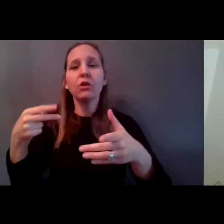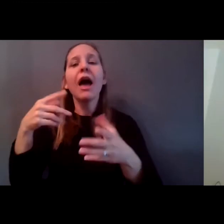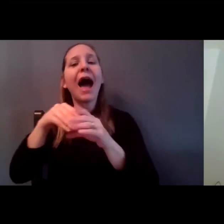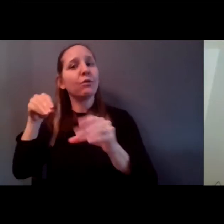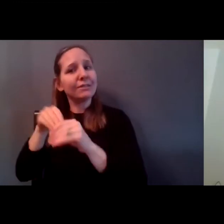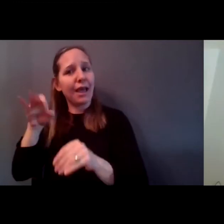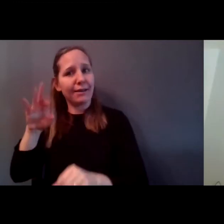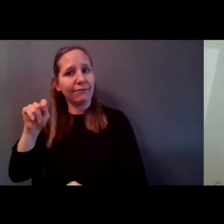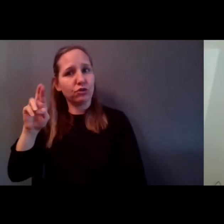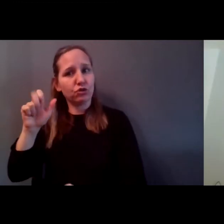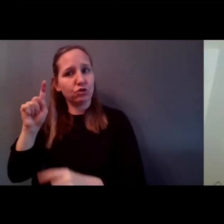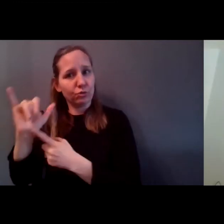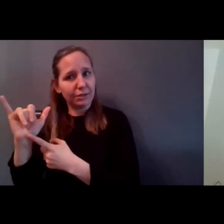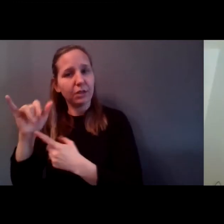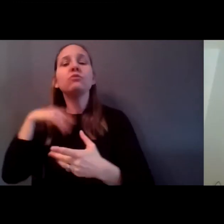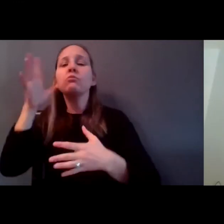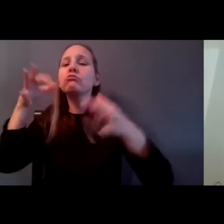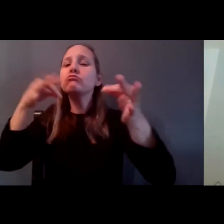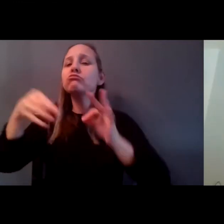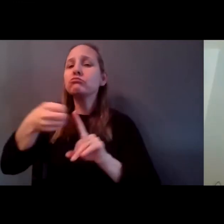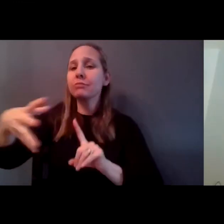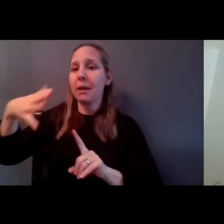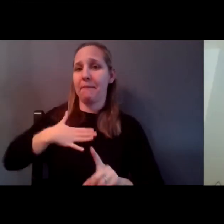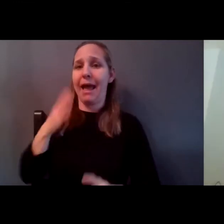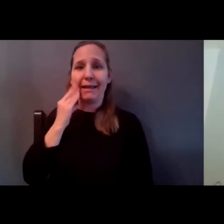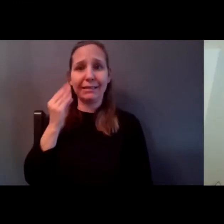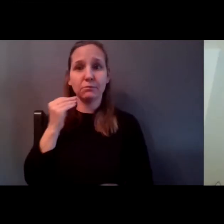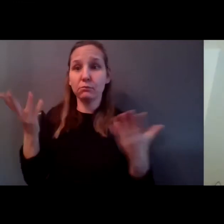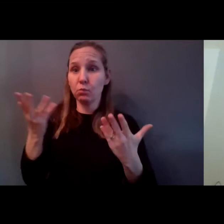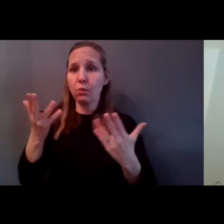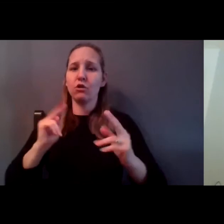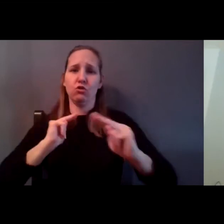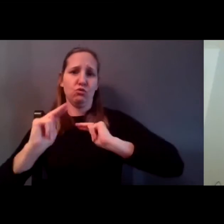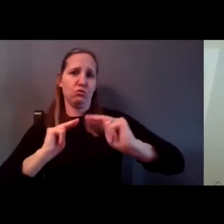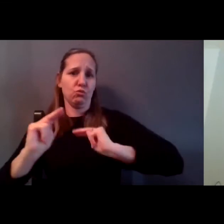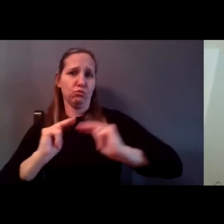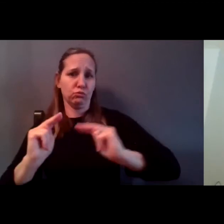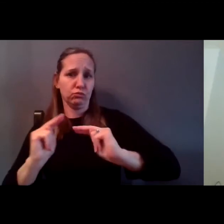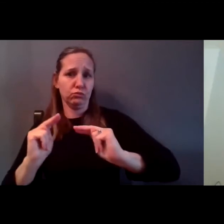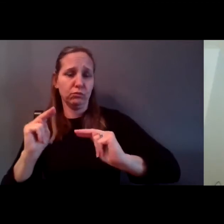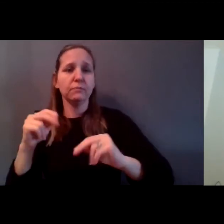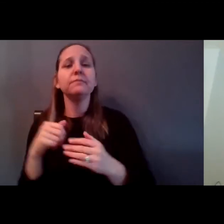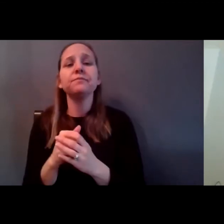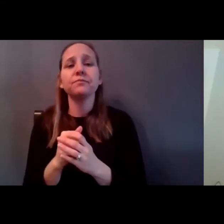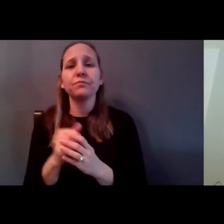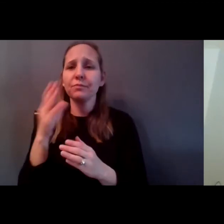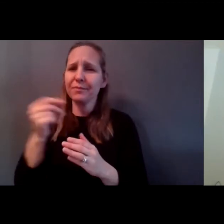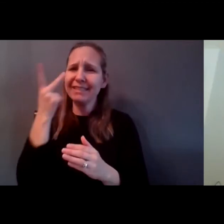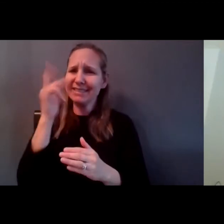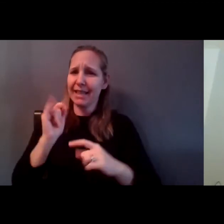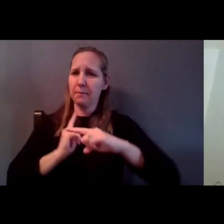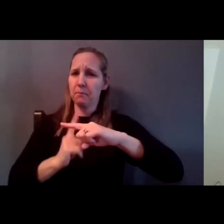about that experience as a negotiator and seeing affecting positive change